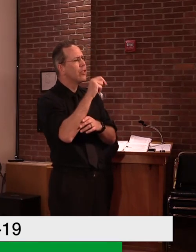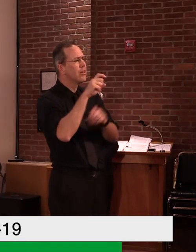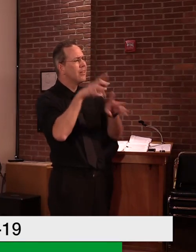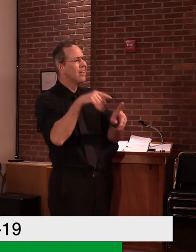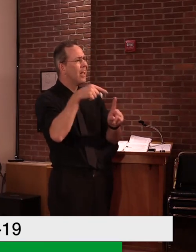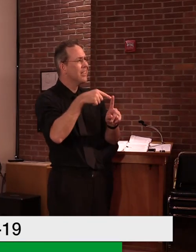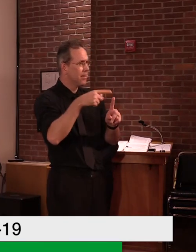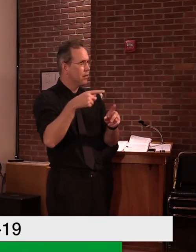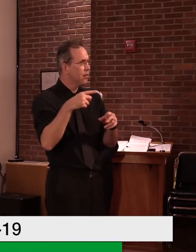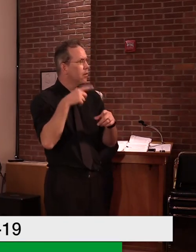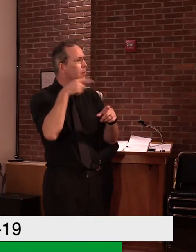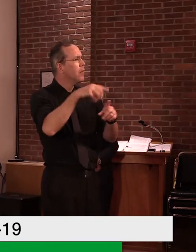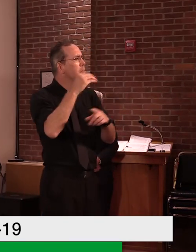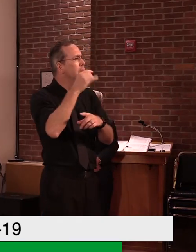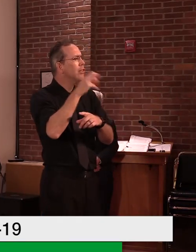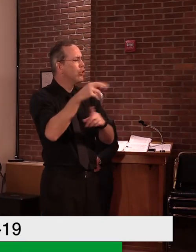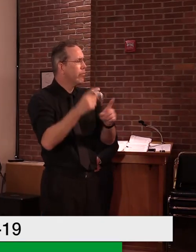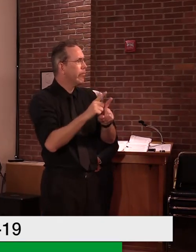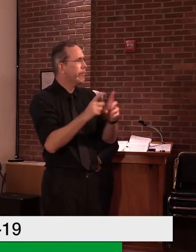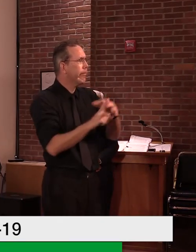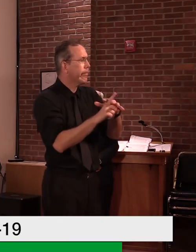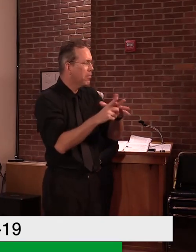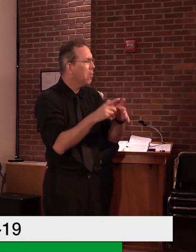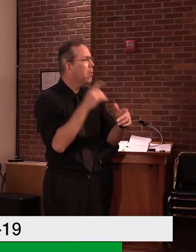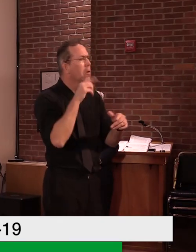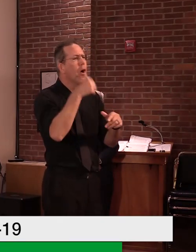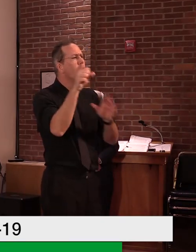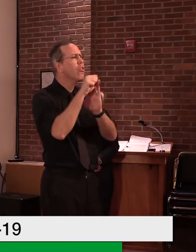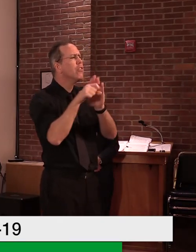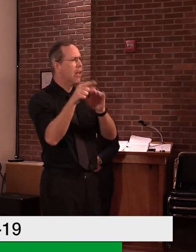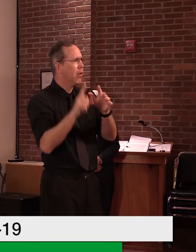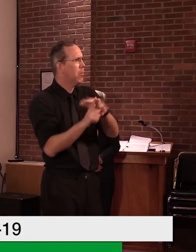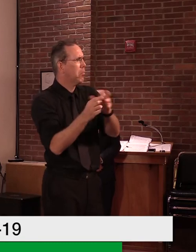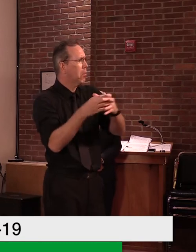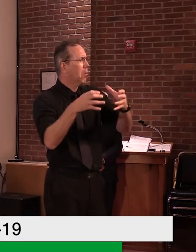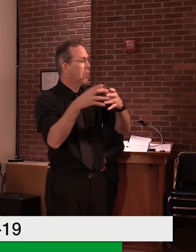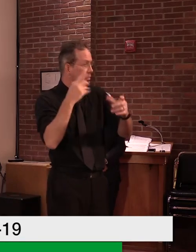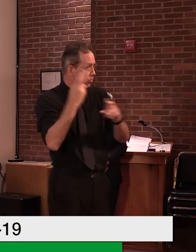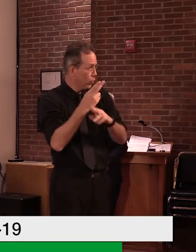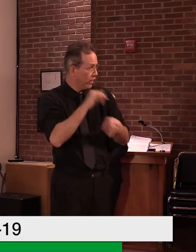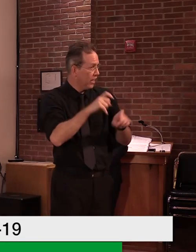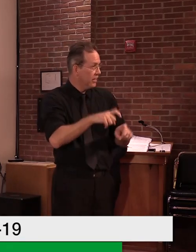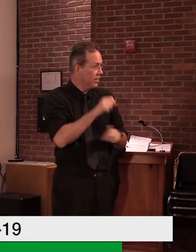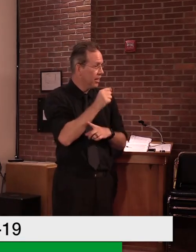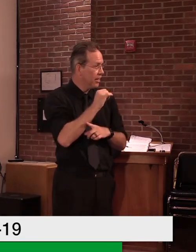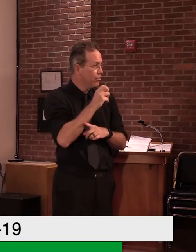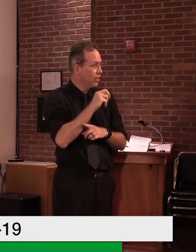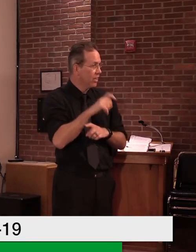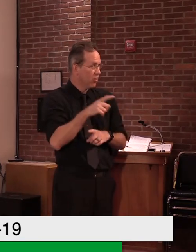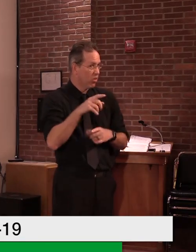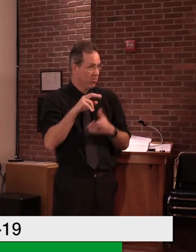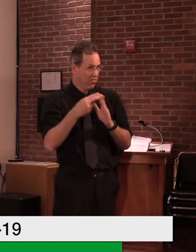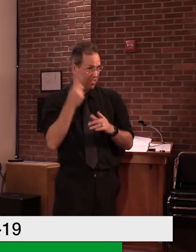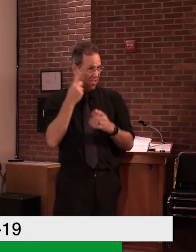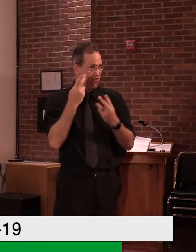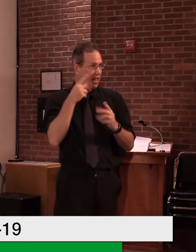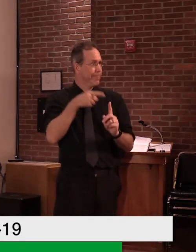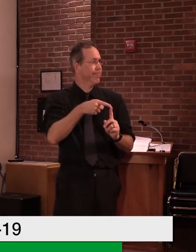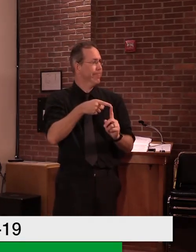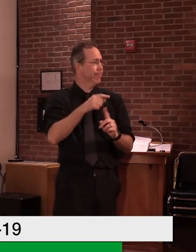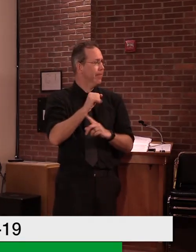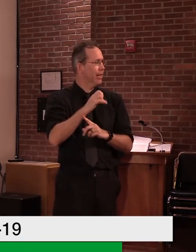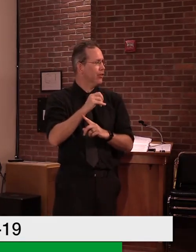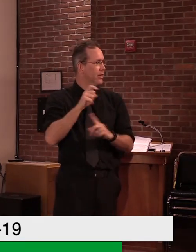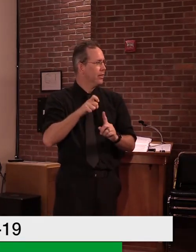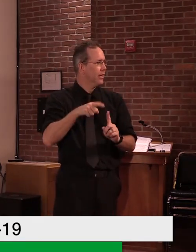Not all states report antigen testing, so we believe we're a part of at least a third of the